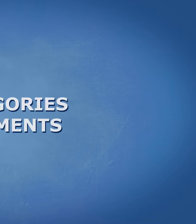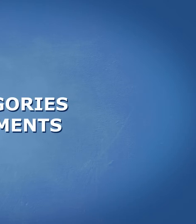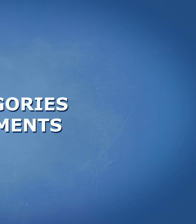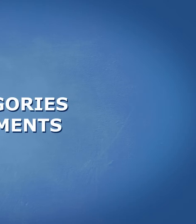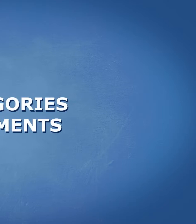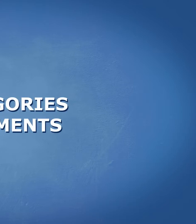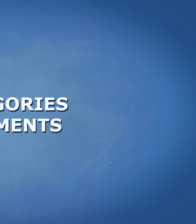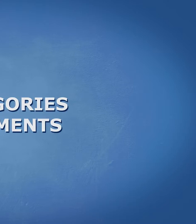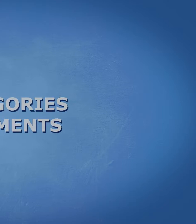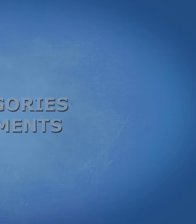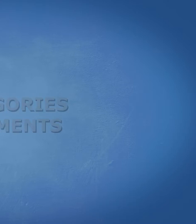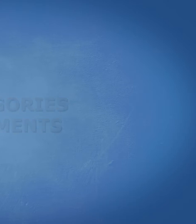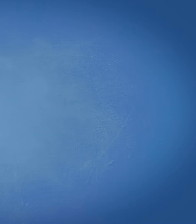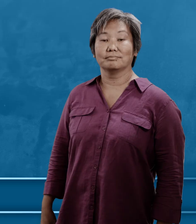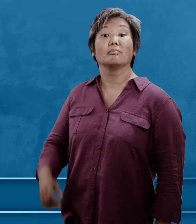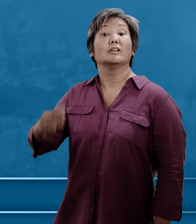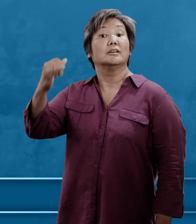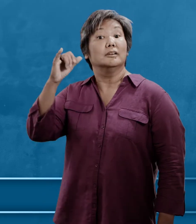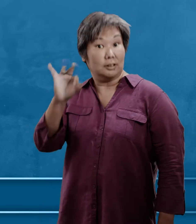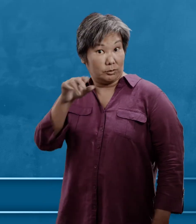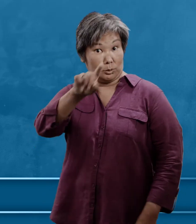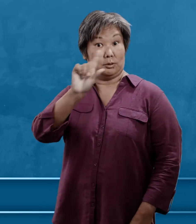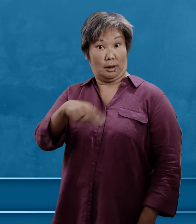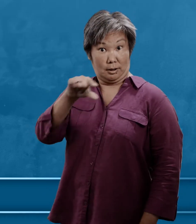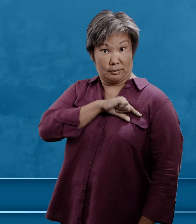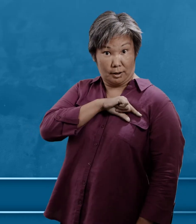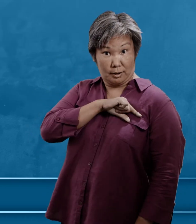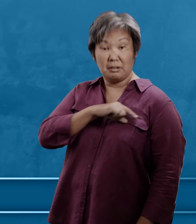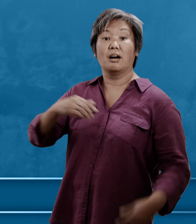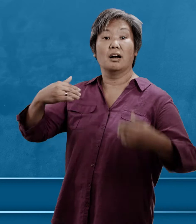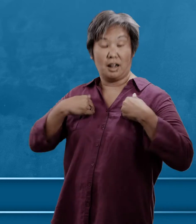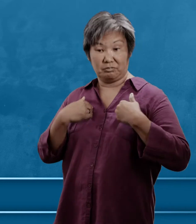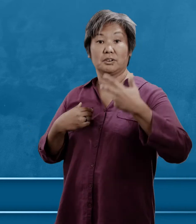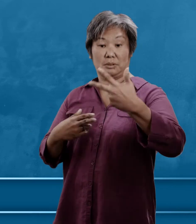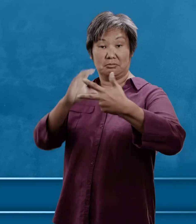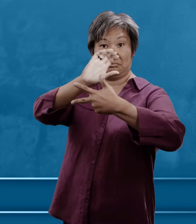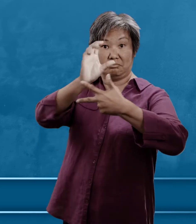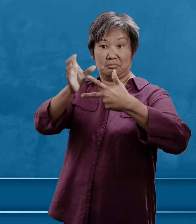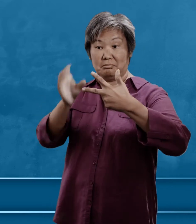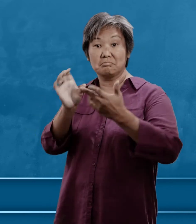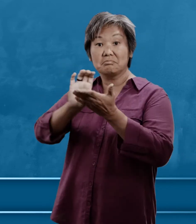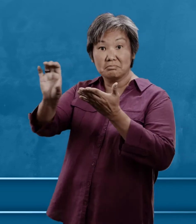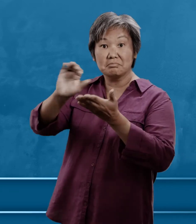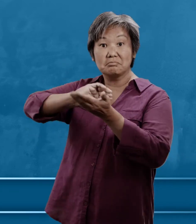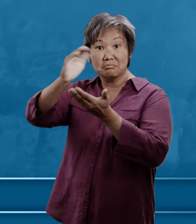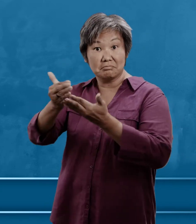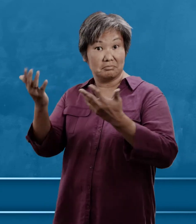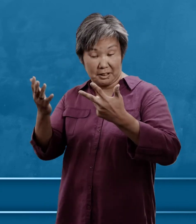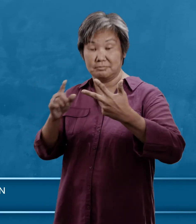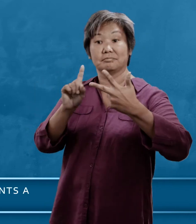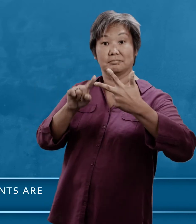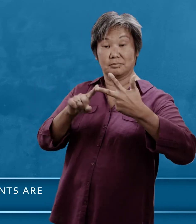3 categories of payments. If you qualify, there are 3 categories of payments.